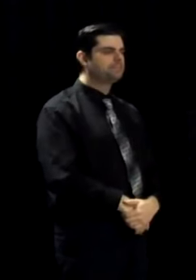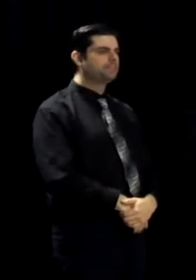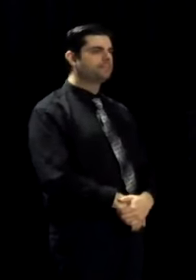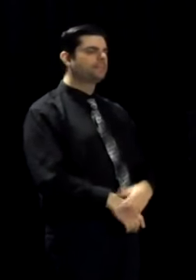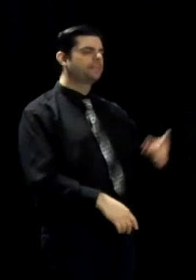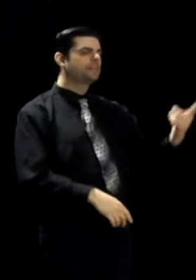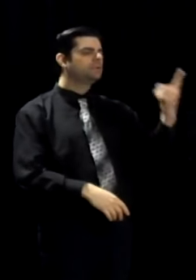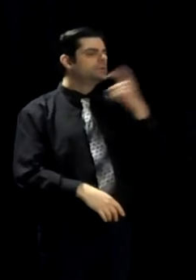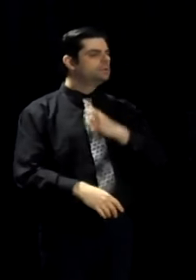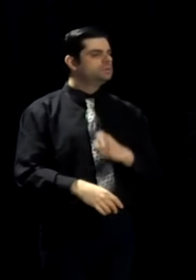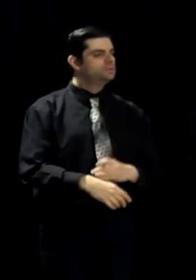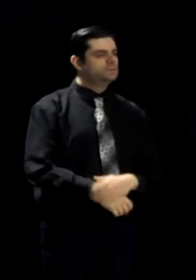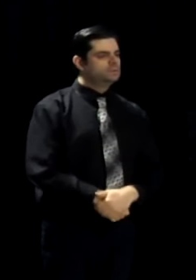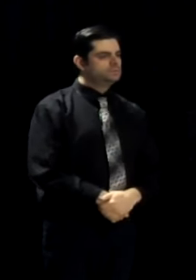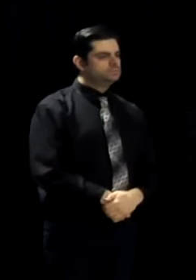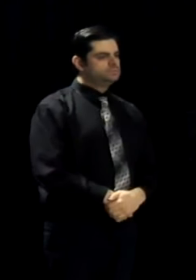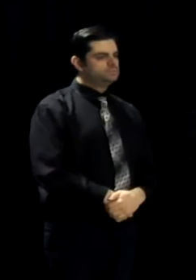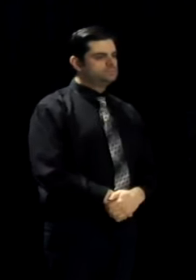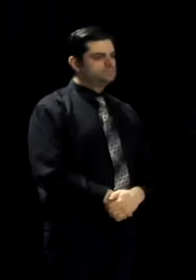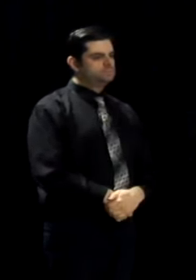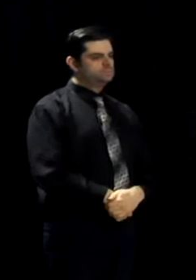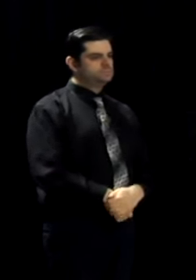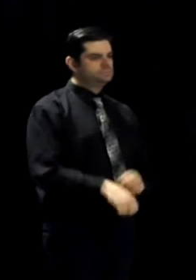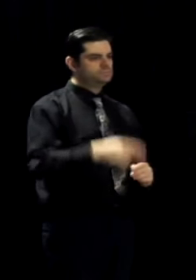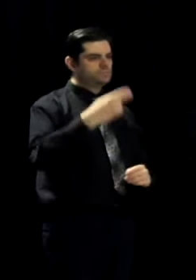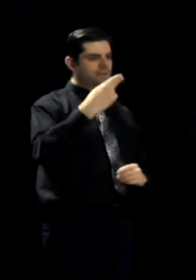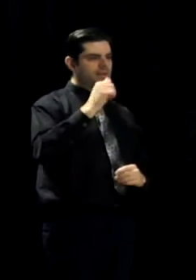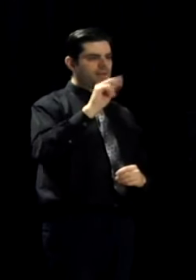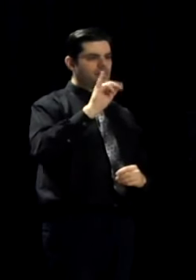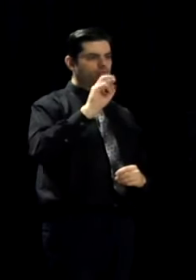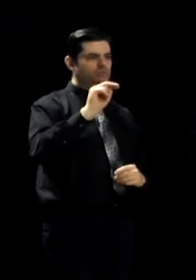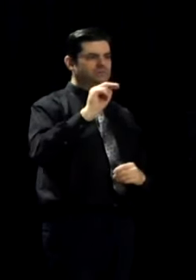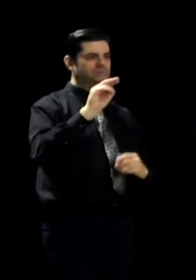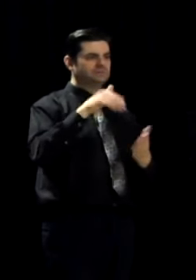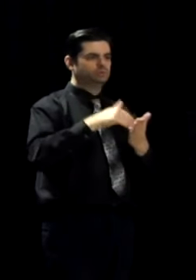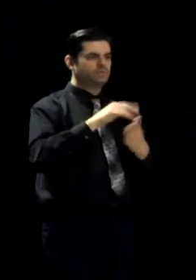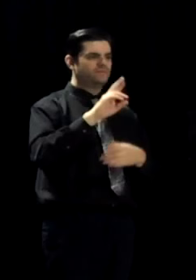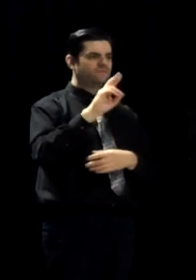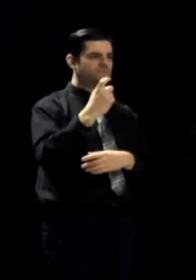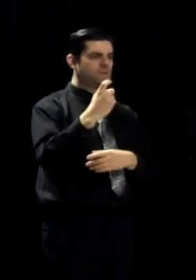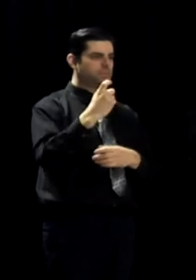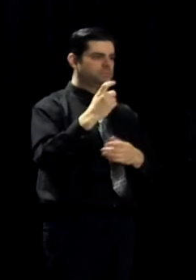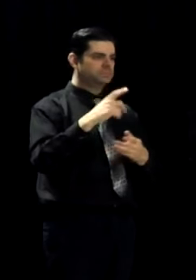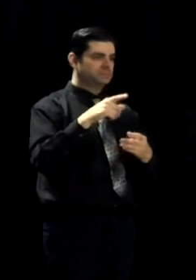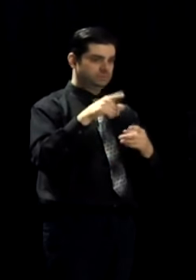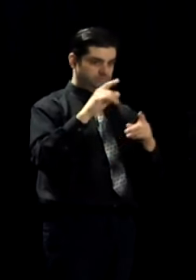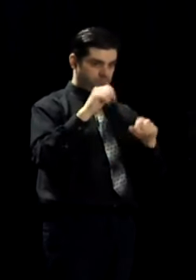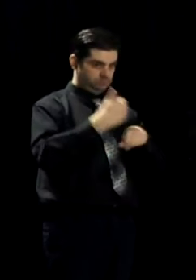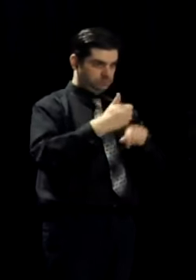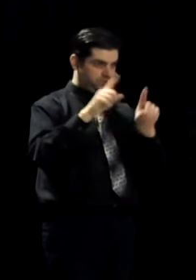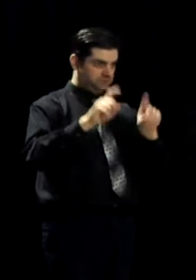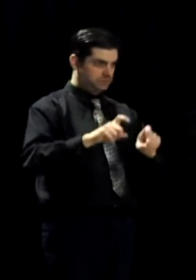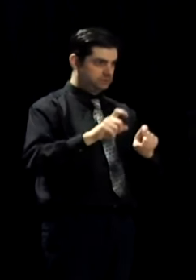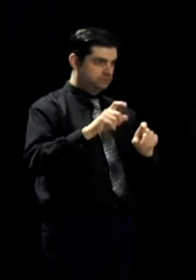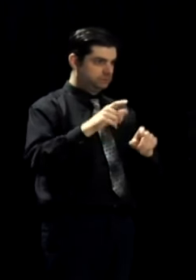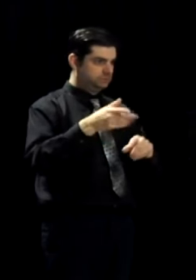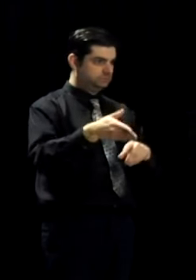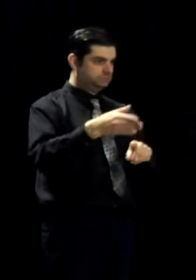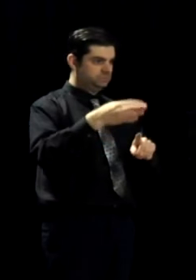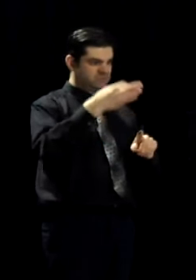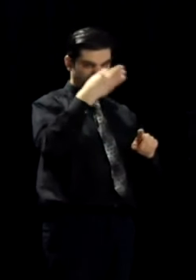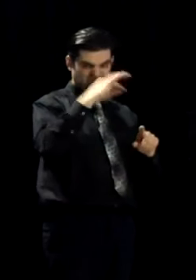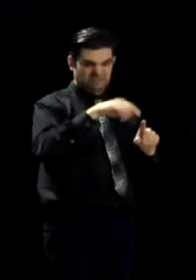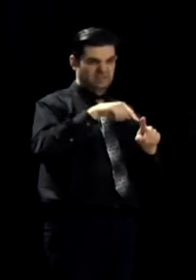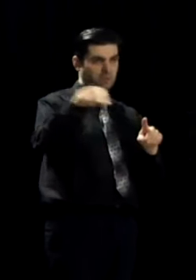the Harrison Center Pharmacy, it looked like they were setting up a testing site. Do you have any information on what that is down the road? Yeah,